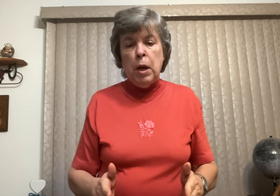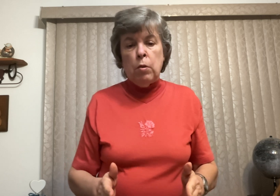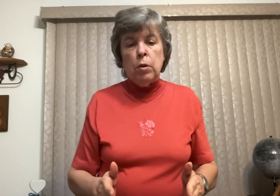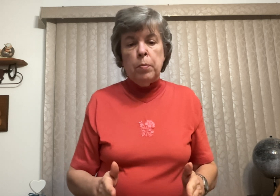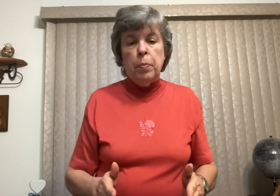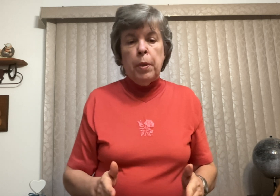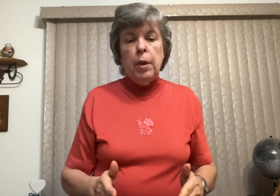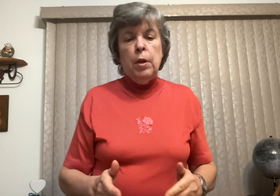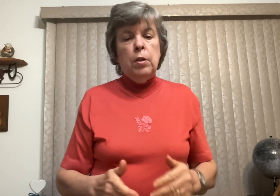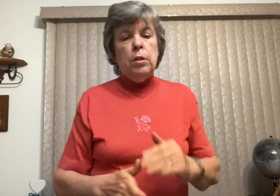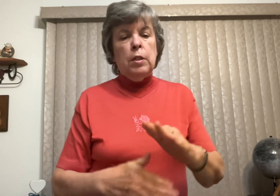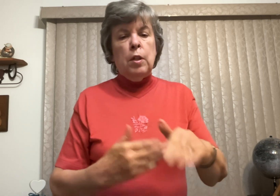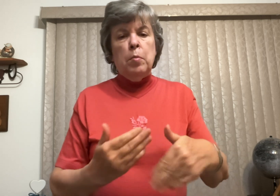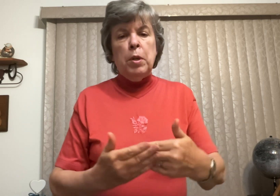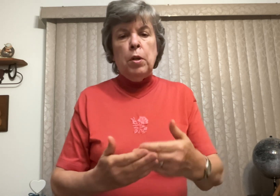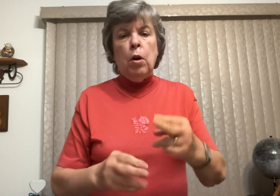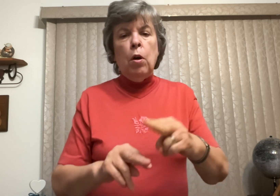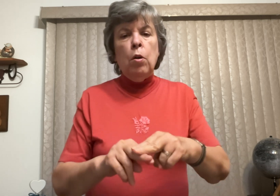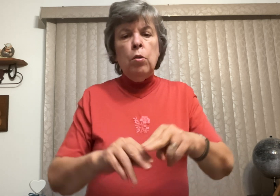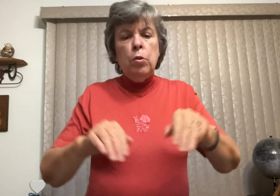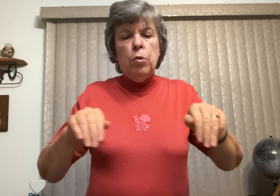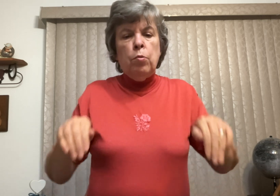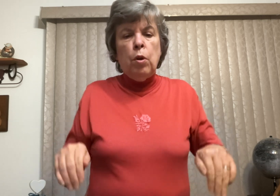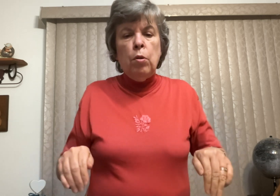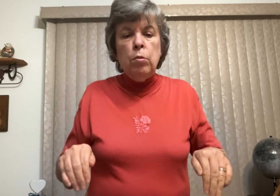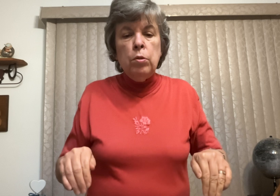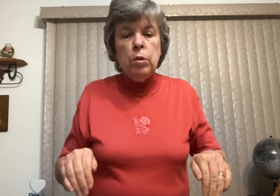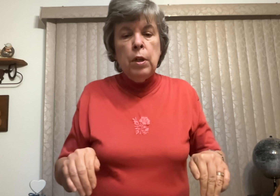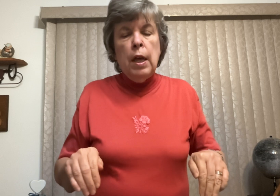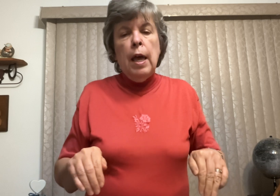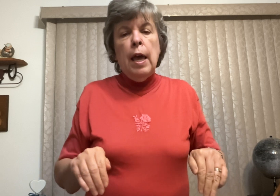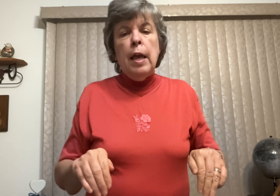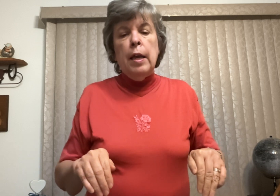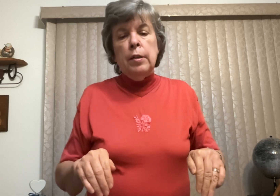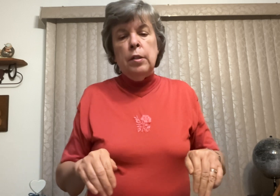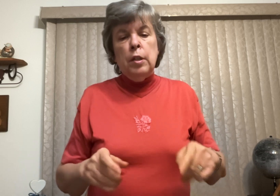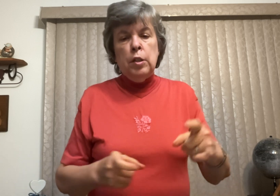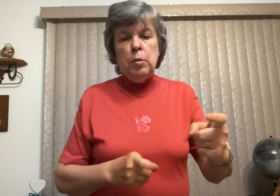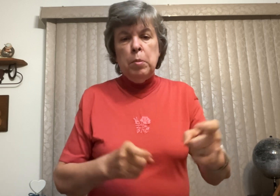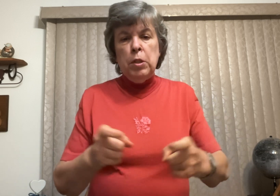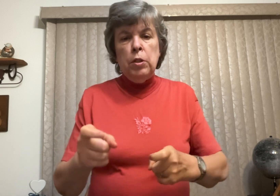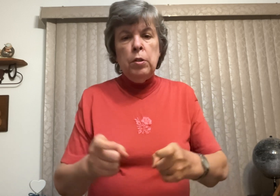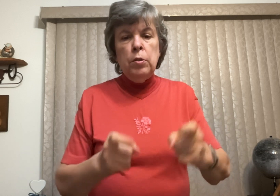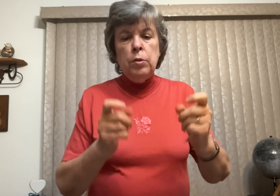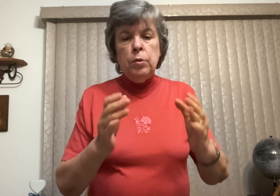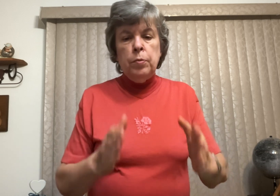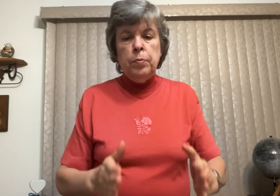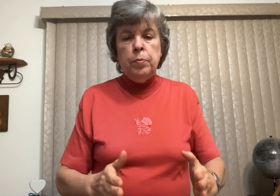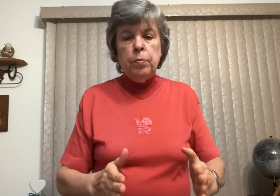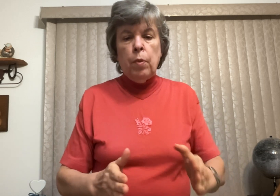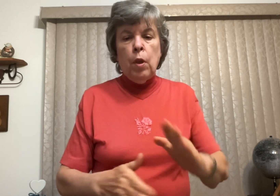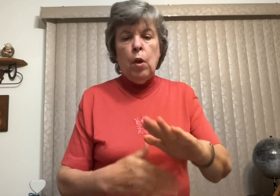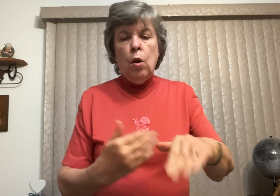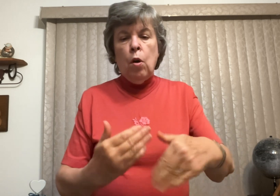power. So that's going to be all thrones and dominions,